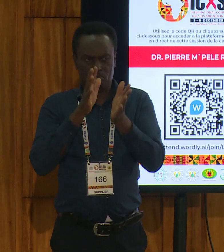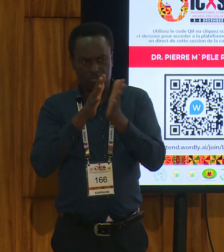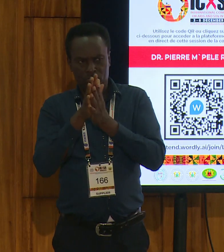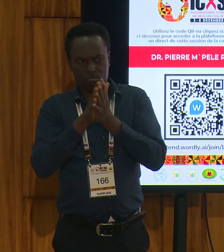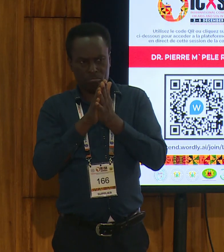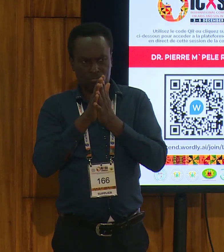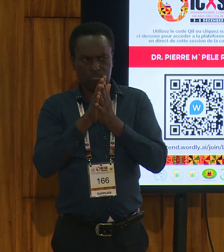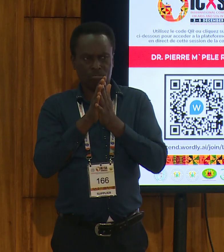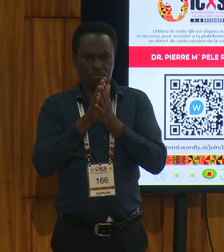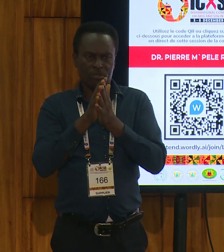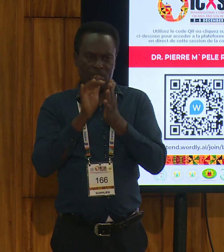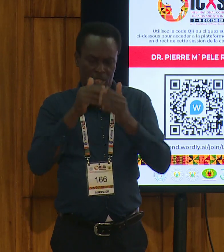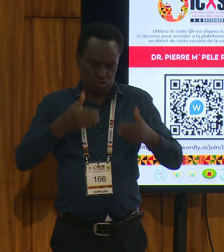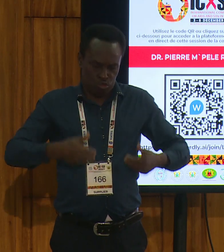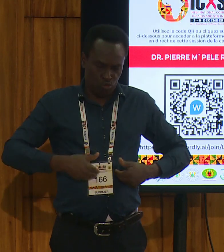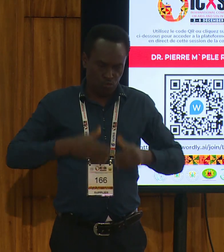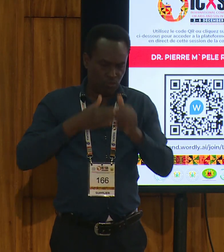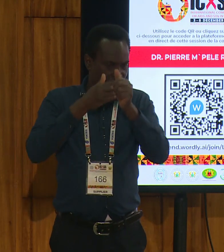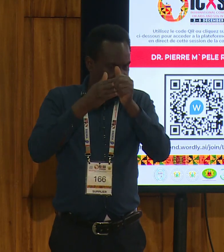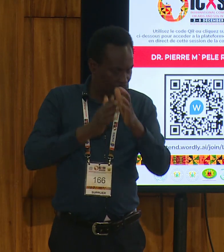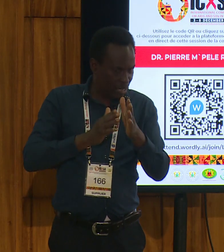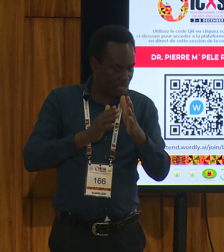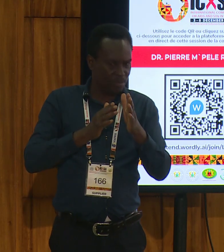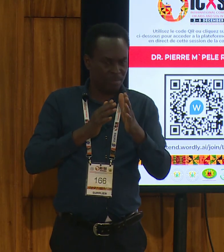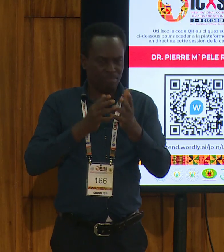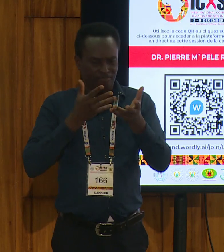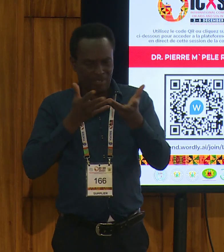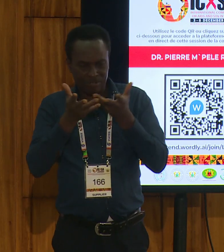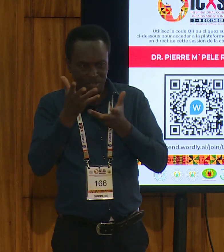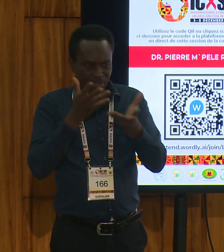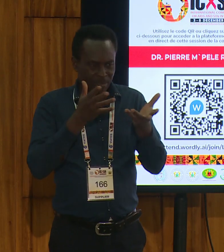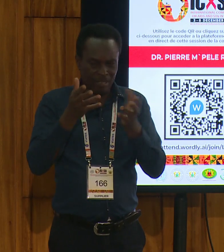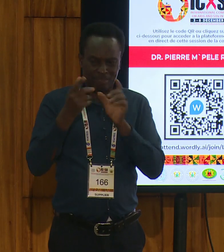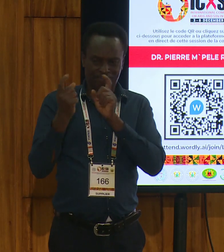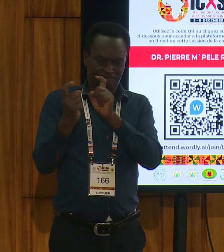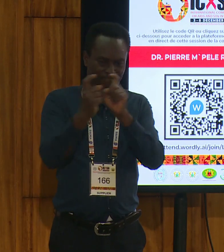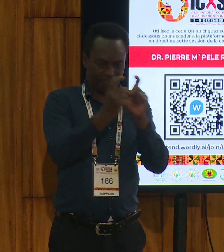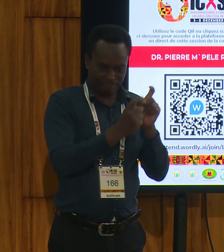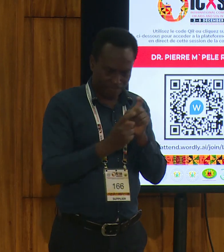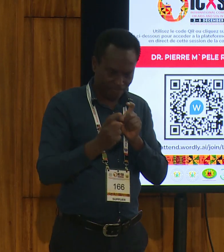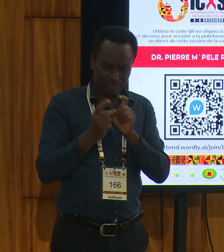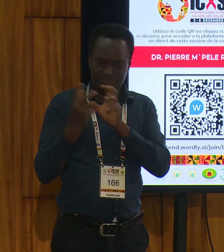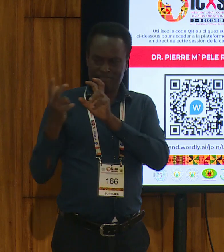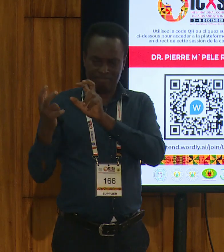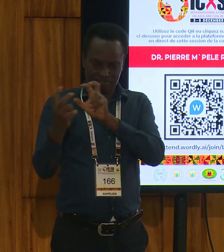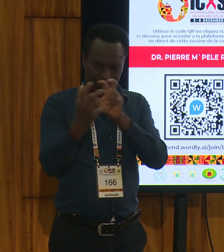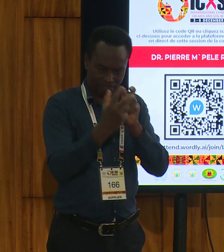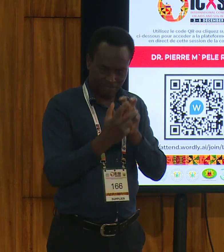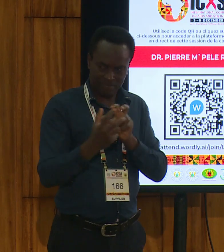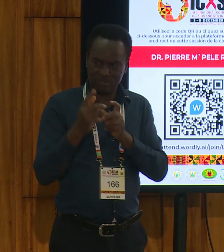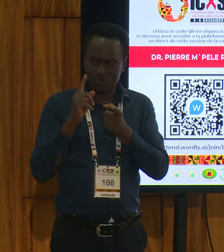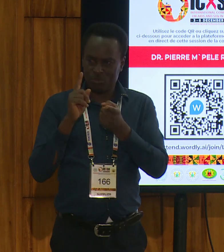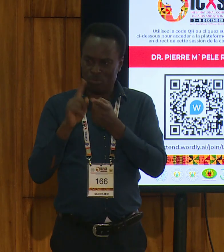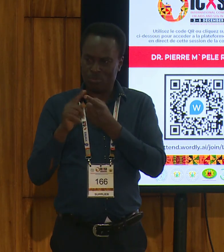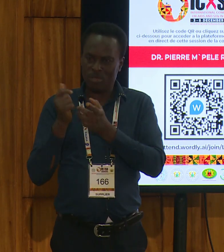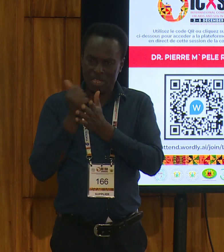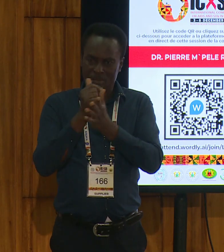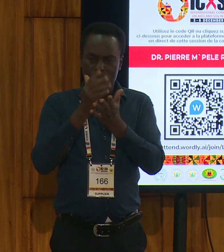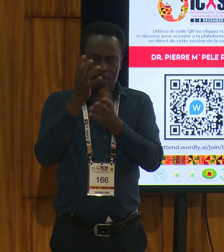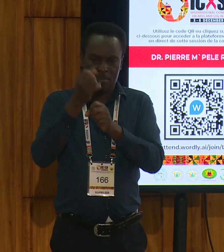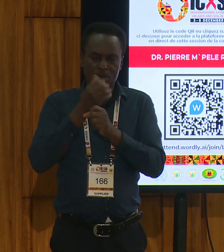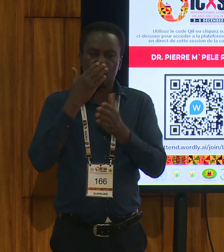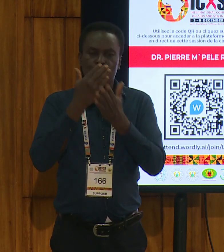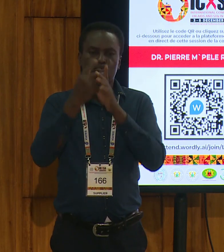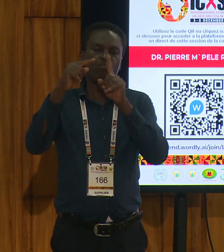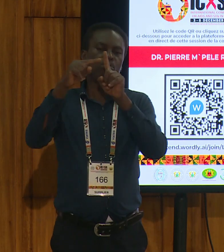interesting youth leadership and youth engagement approach, which seems to have produced already quite some results through this